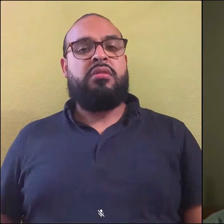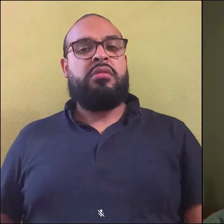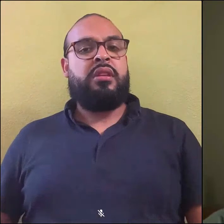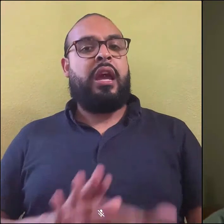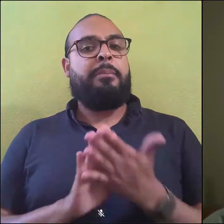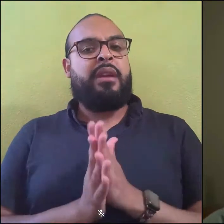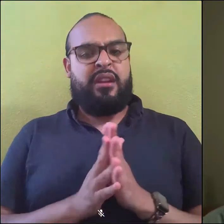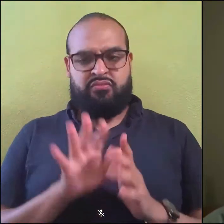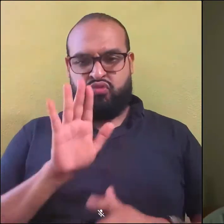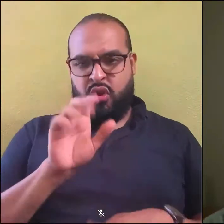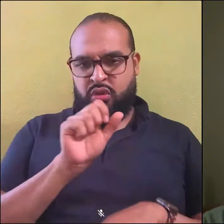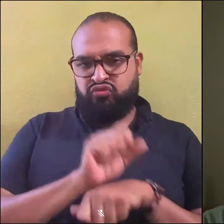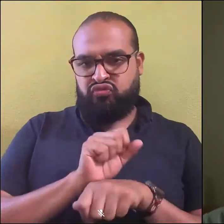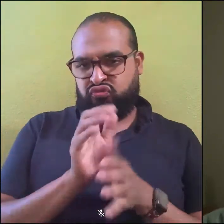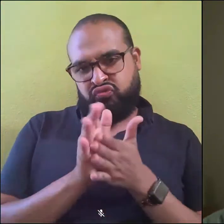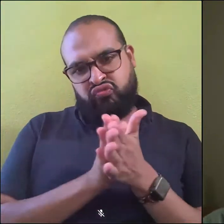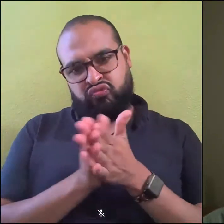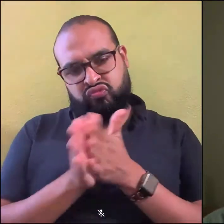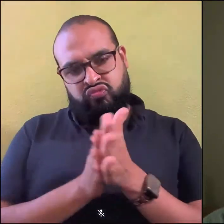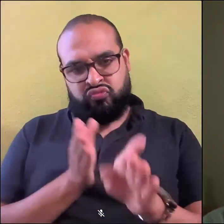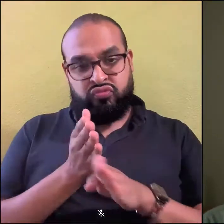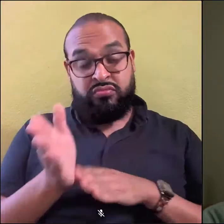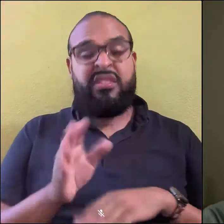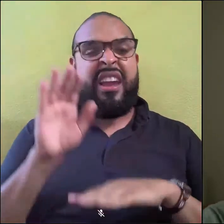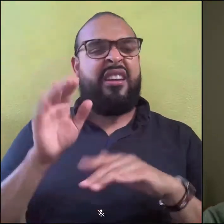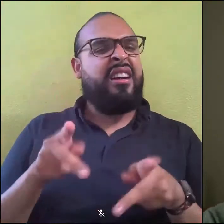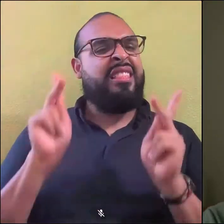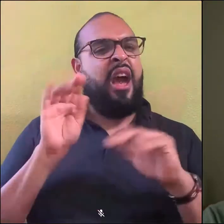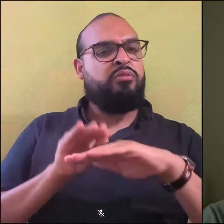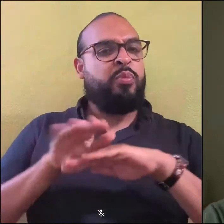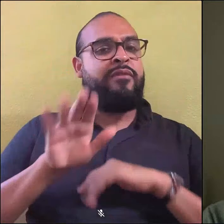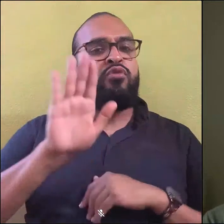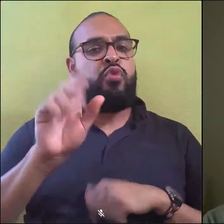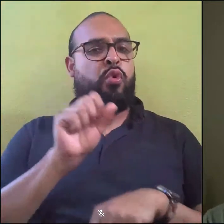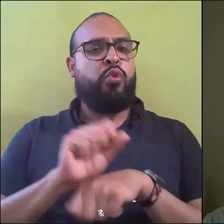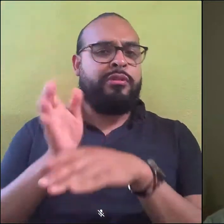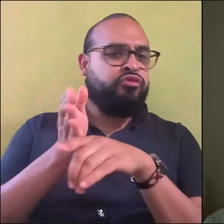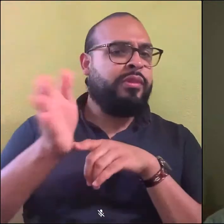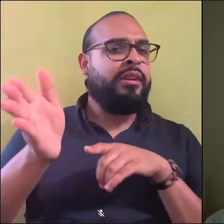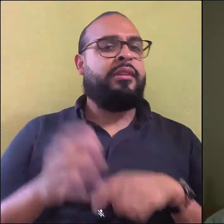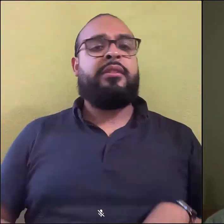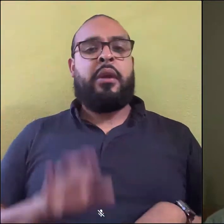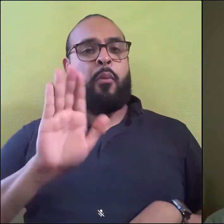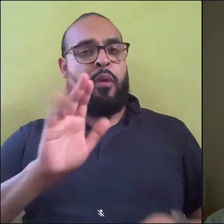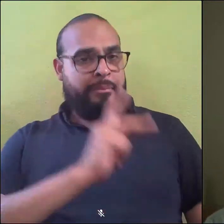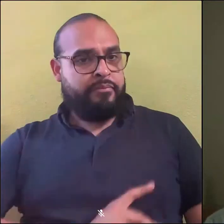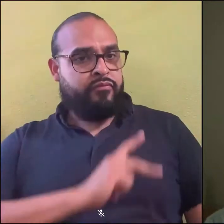achieve, for you to be successful in your career, in your personal life, and so on.